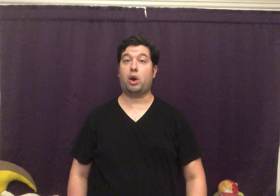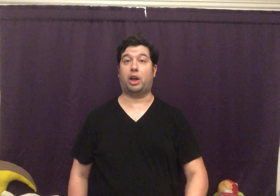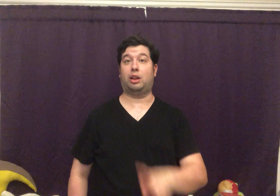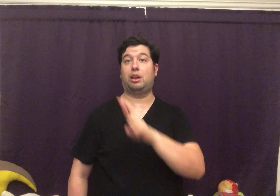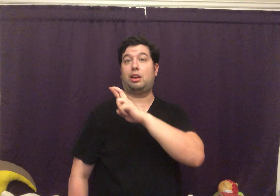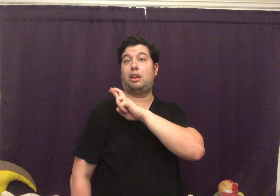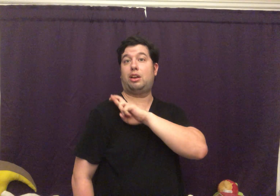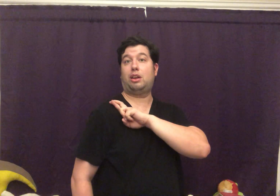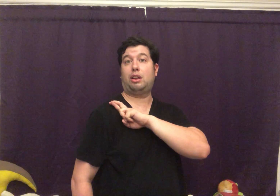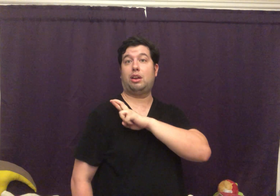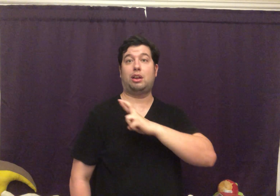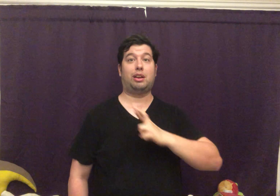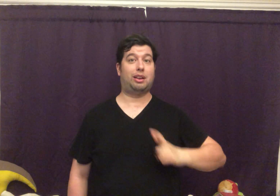Royal.